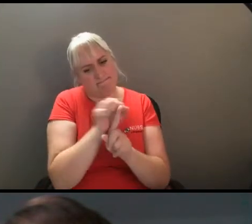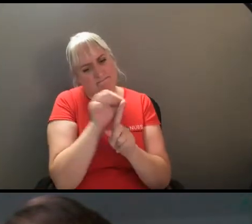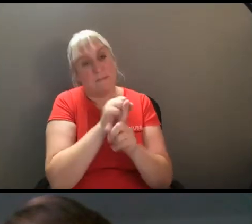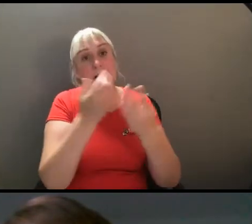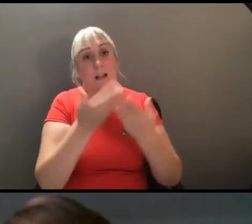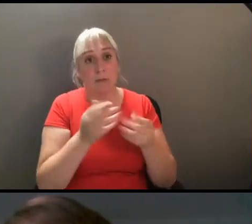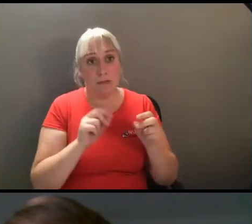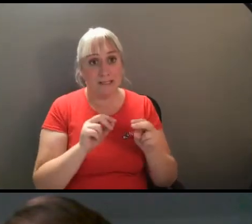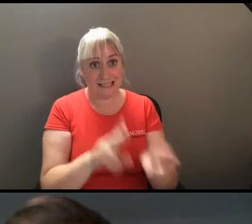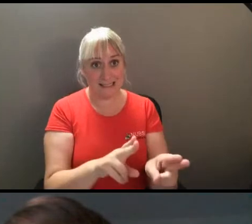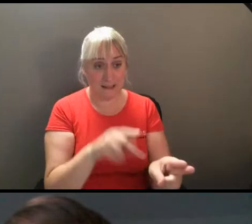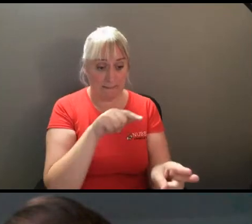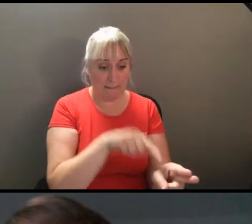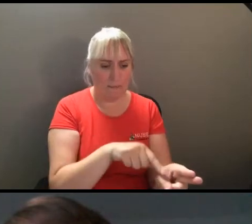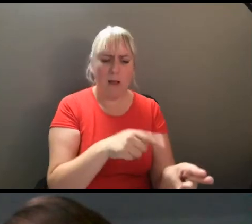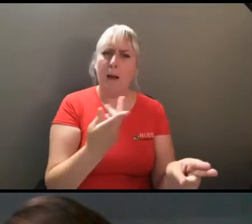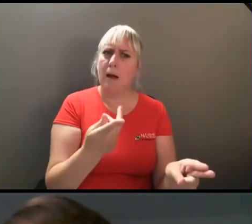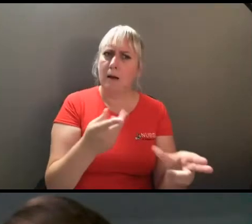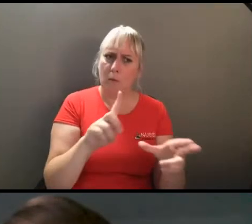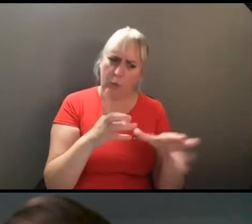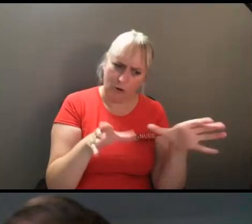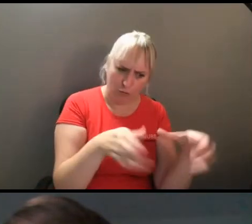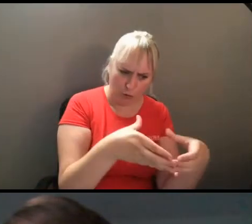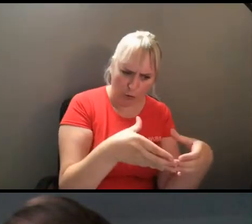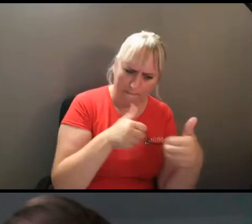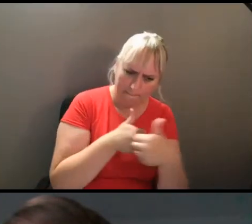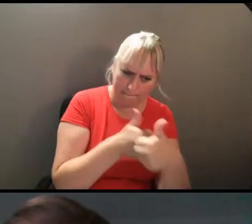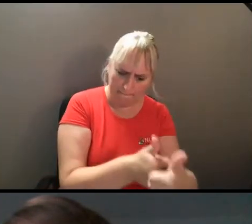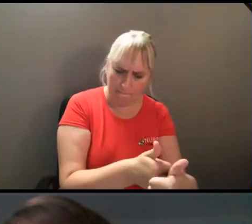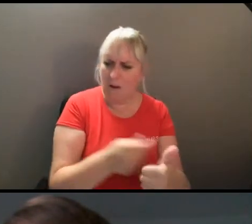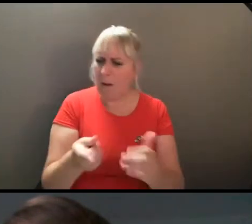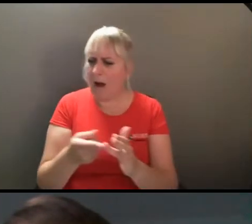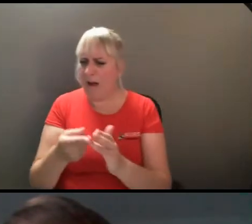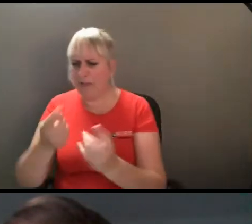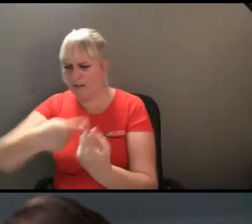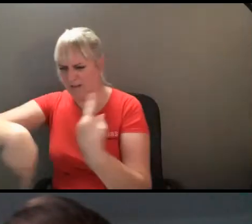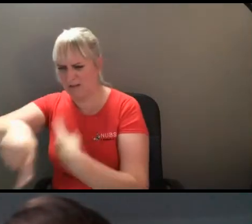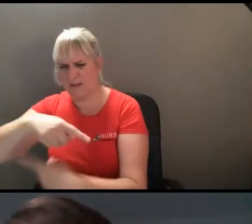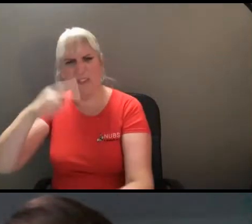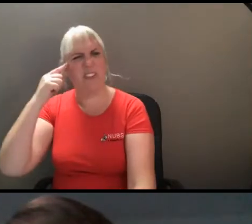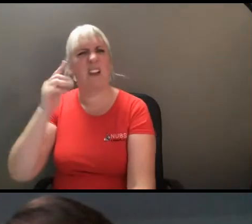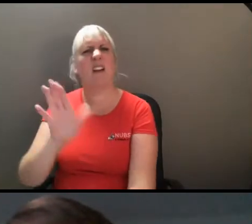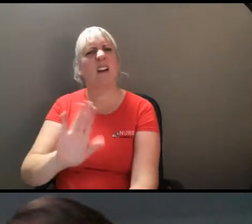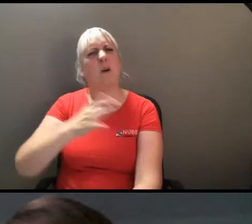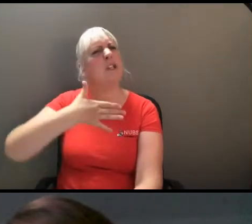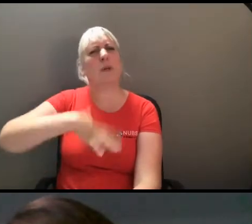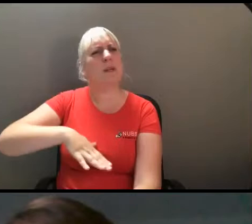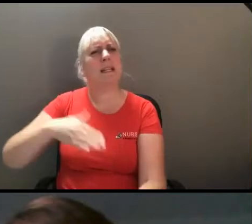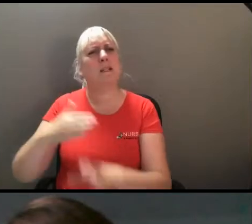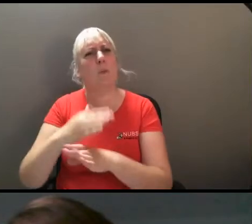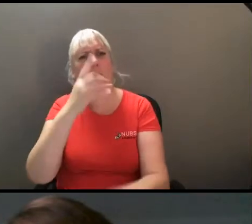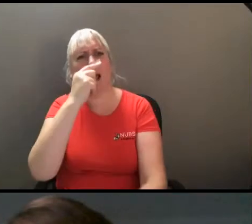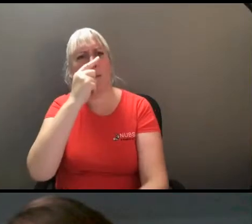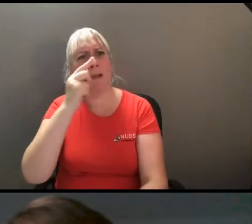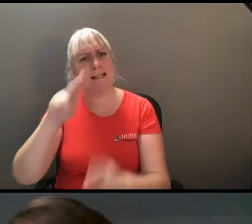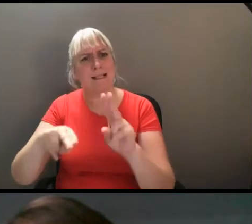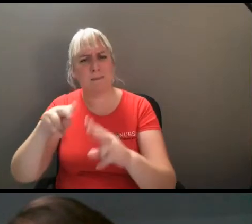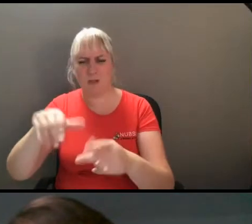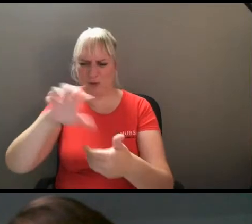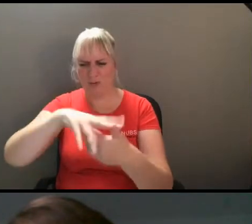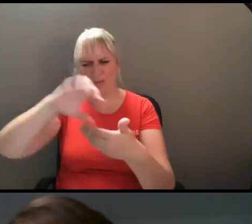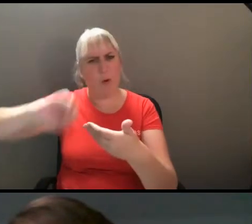But there was also strong support for the idea of no longer having a work capability assessment or any kind of